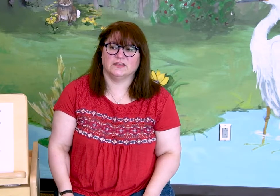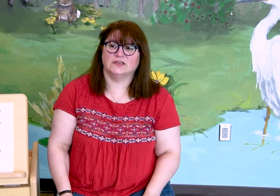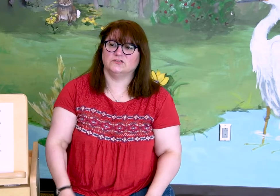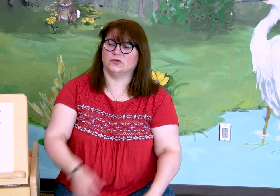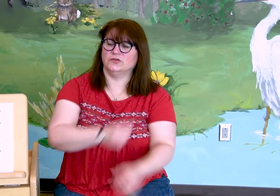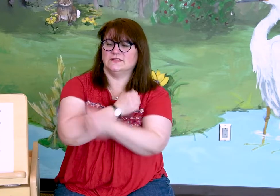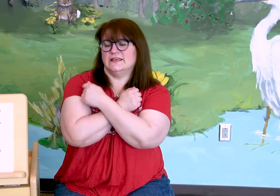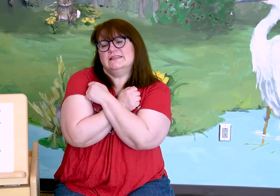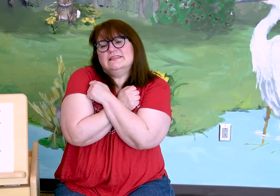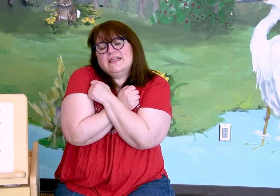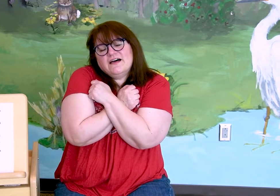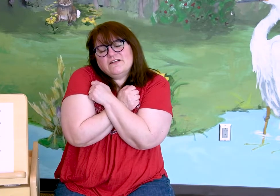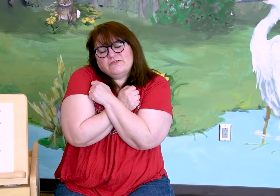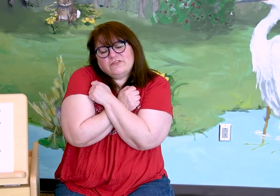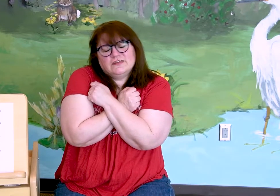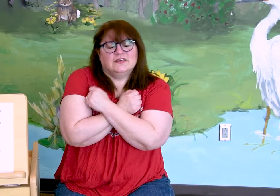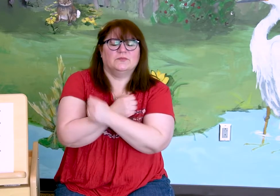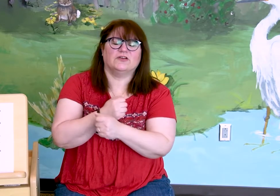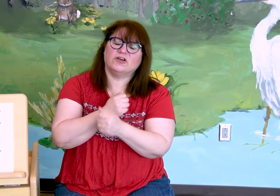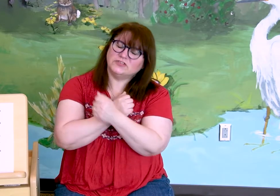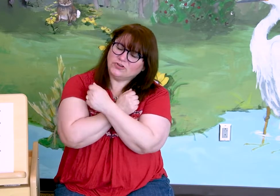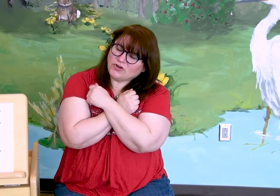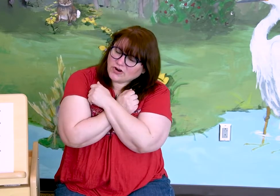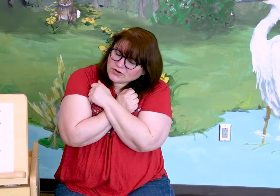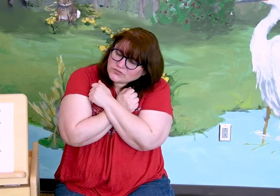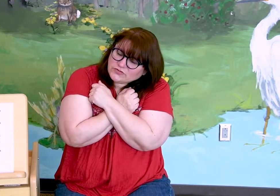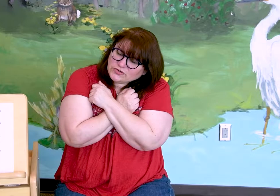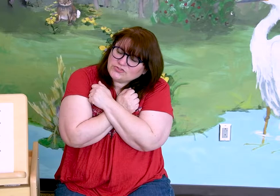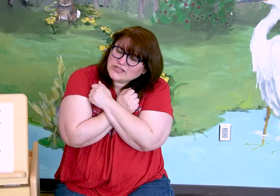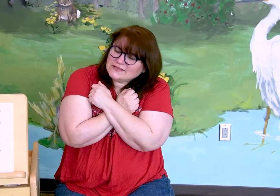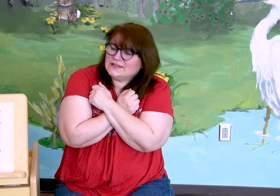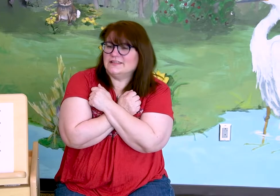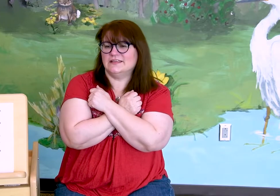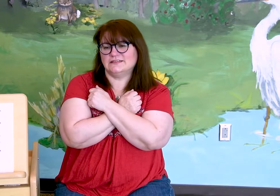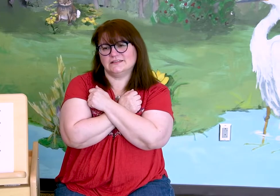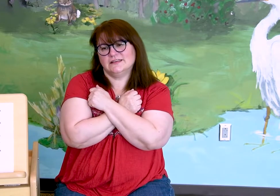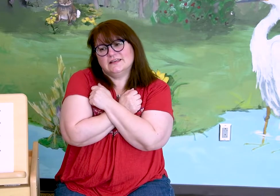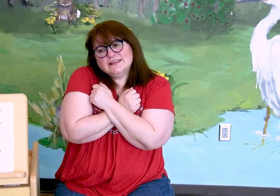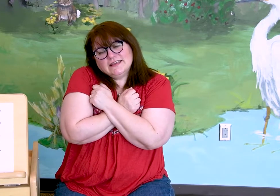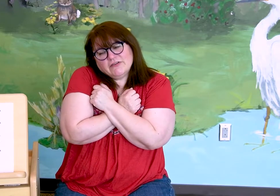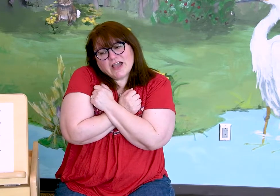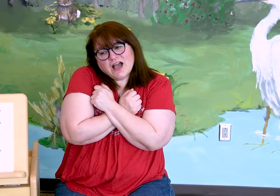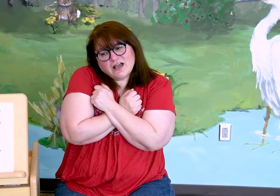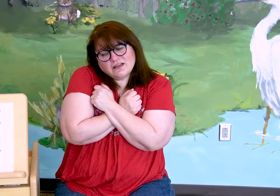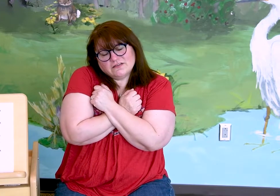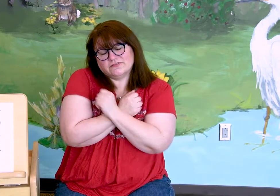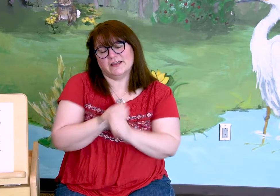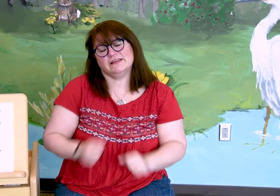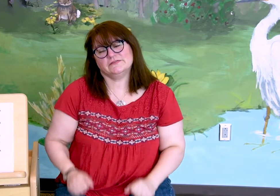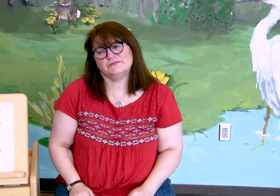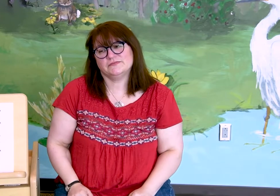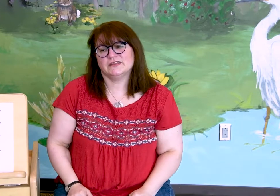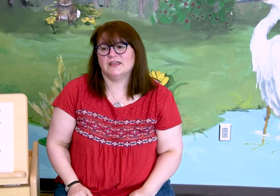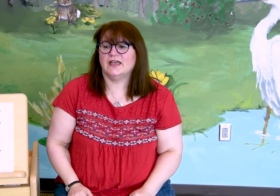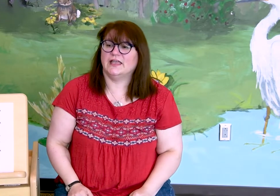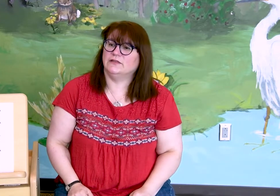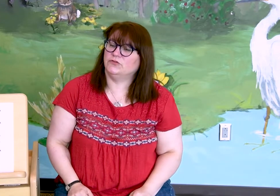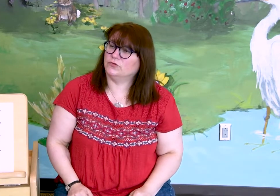So you can say love by crossing your arms over your chest like this. Like giving a hug, right? And if you're